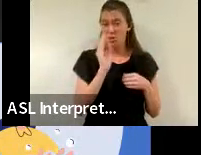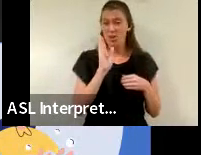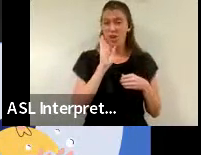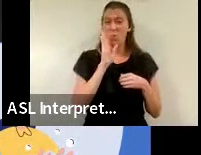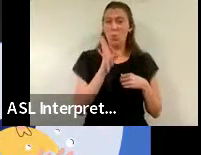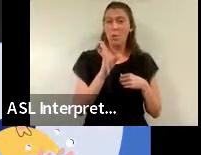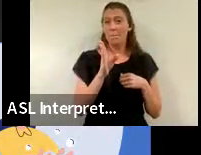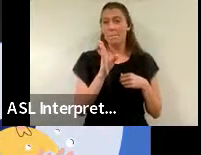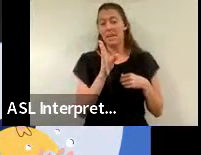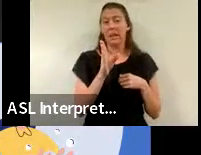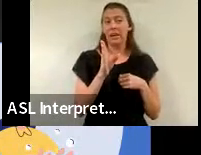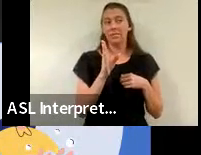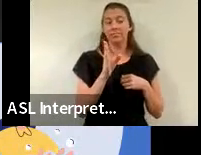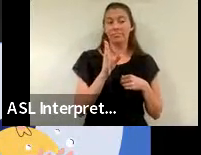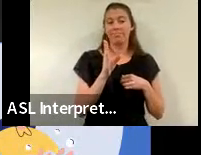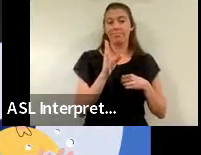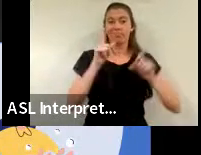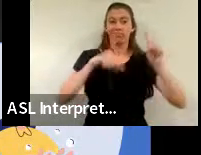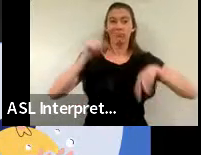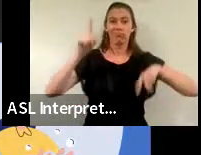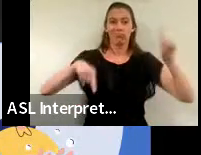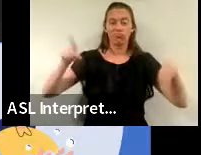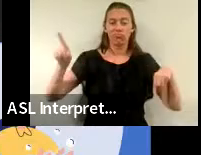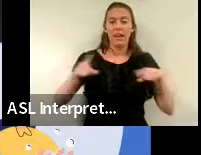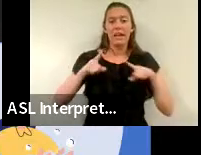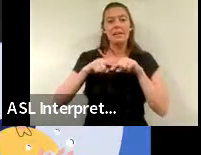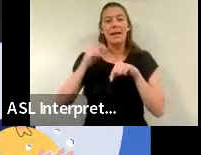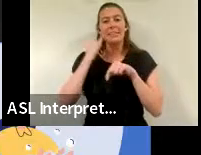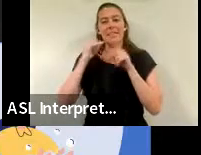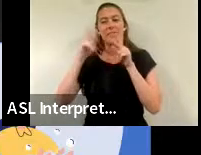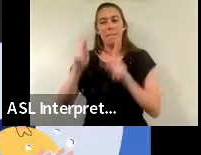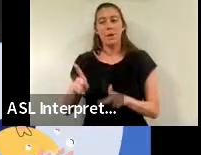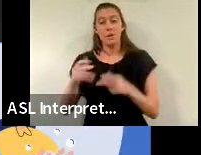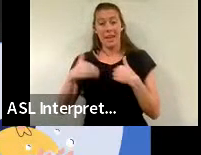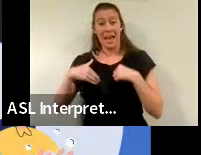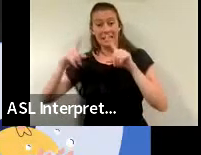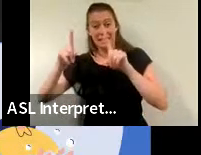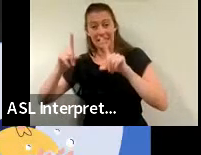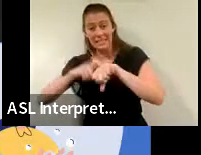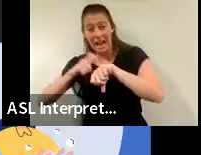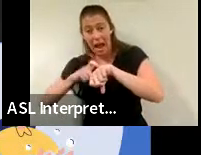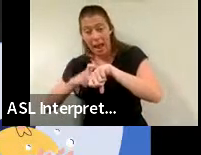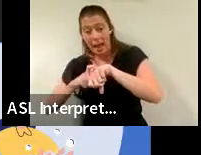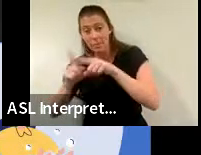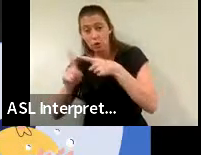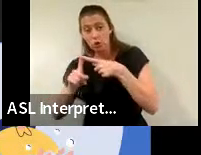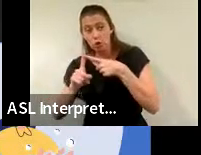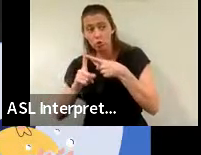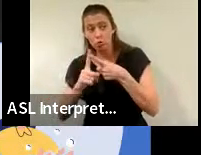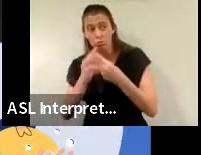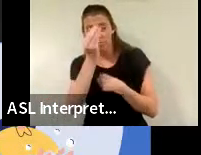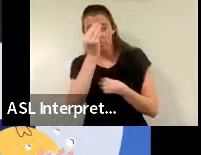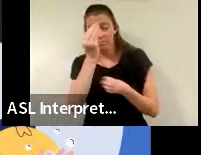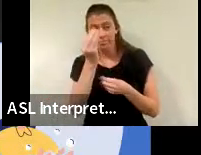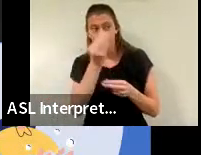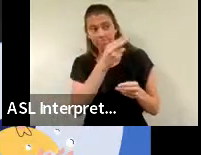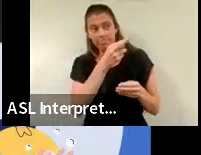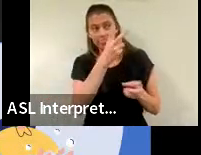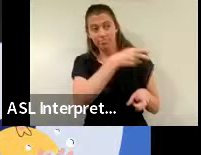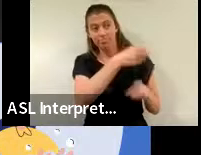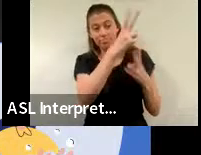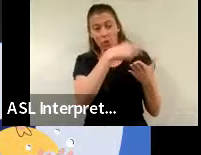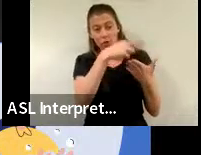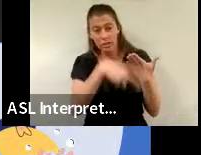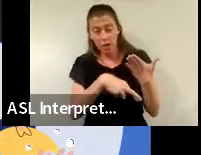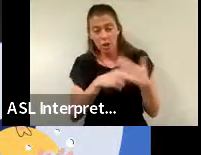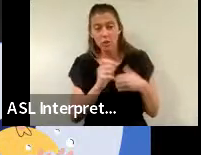that level of reporting. But I am really, I continue to be open. I continue to be in conversations with our clinical teams around whether